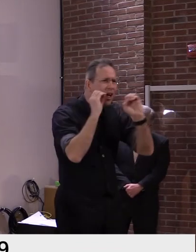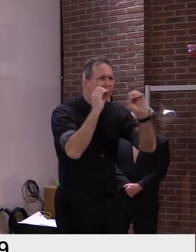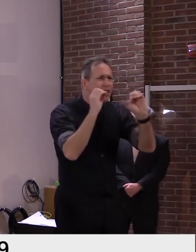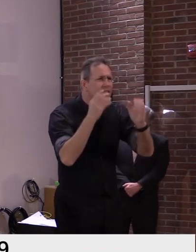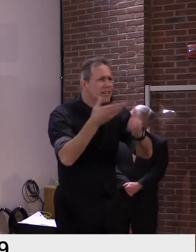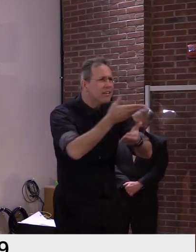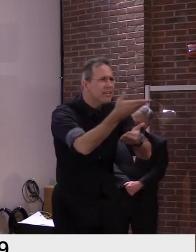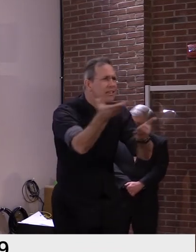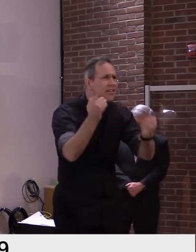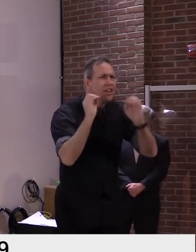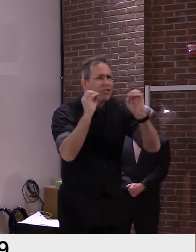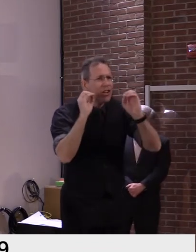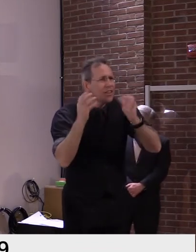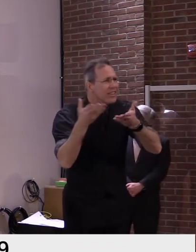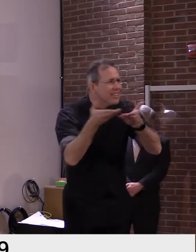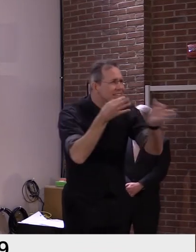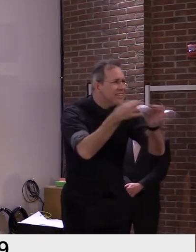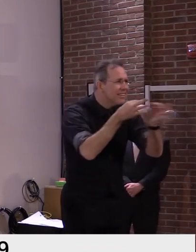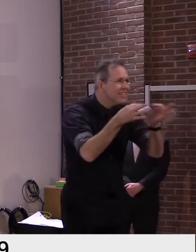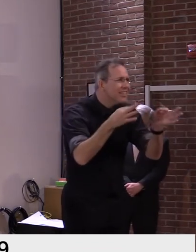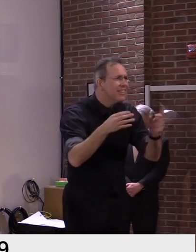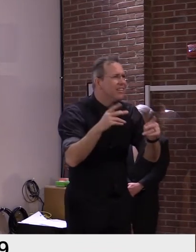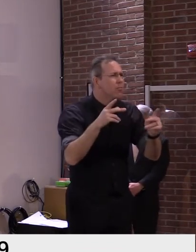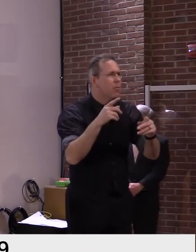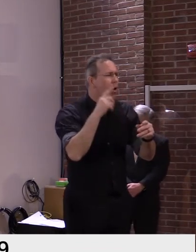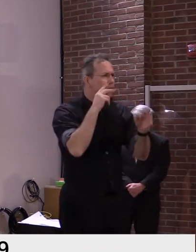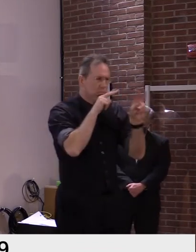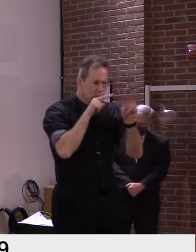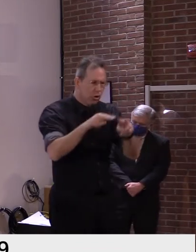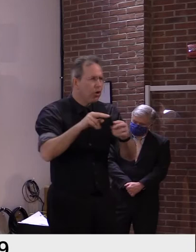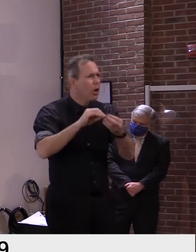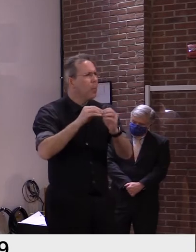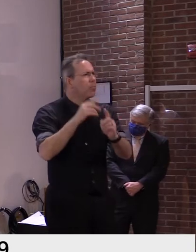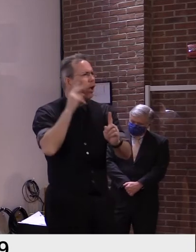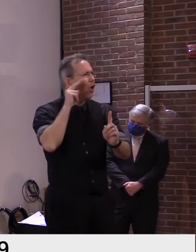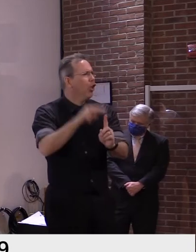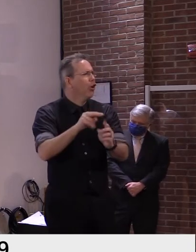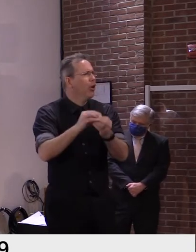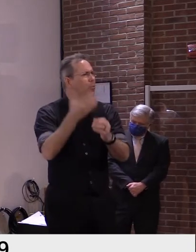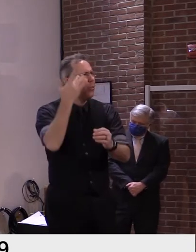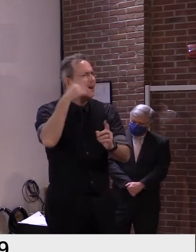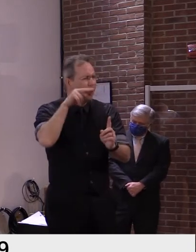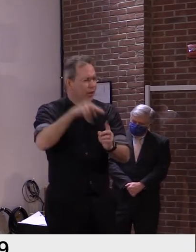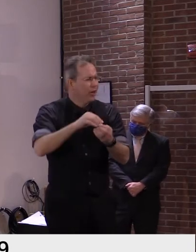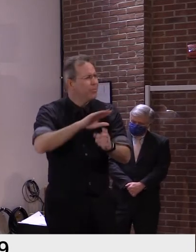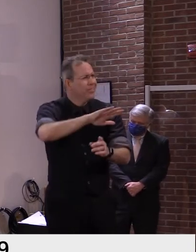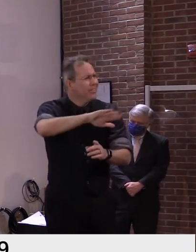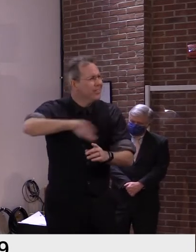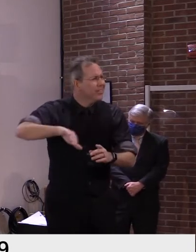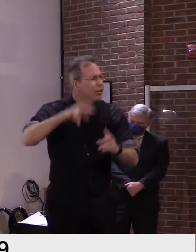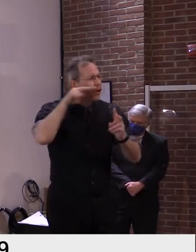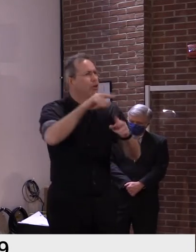going to look at numbers, and we have to just make sure they look at the numbers in as informed a way as possible.